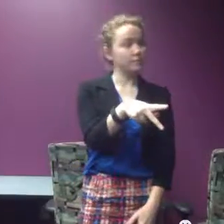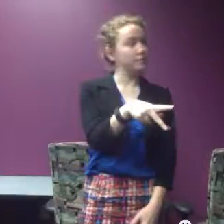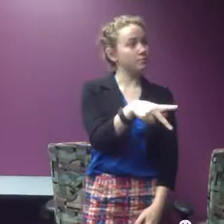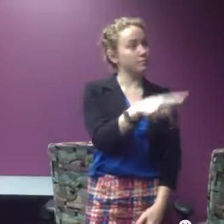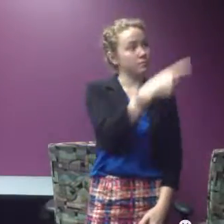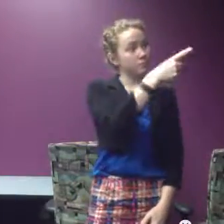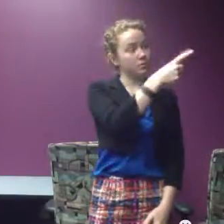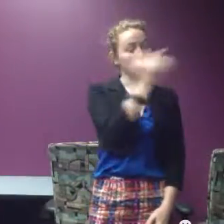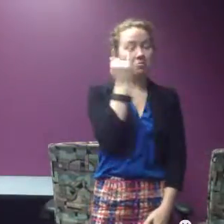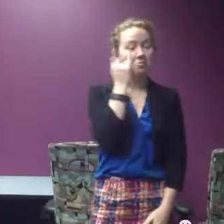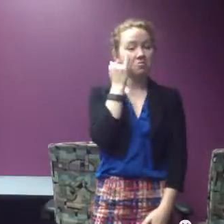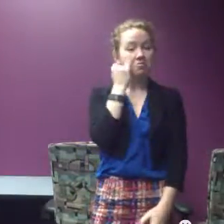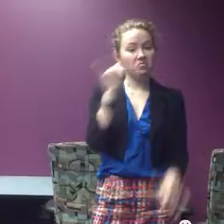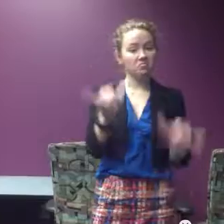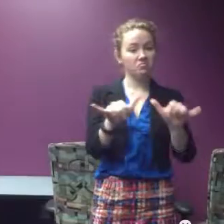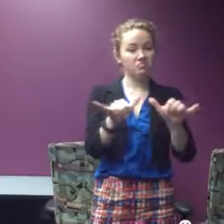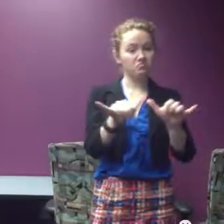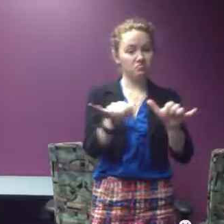you use a P.